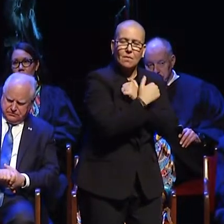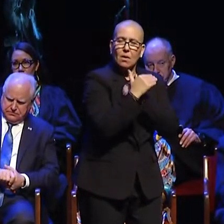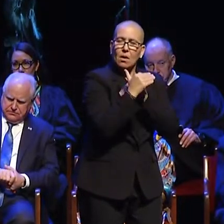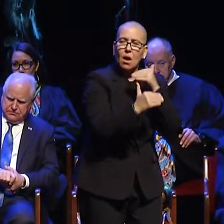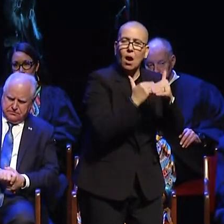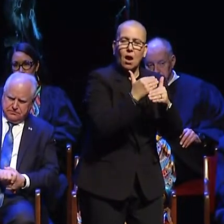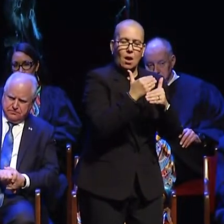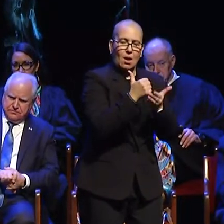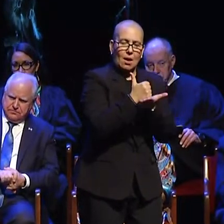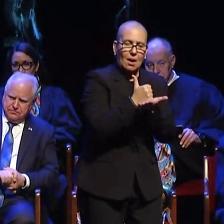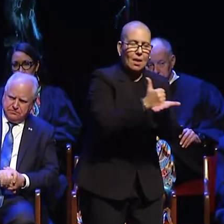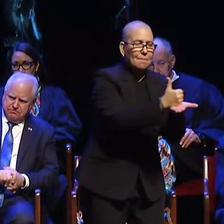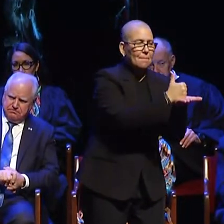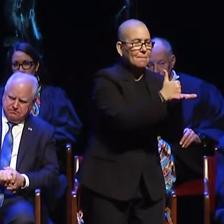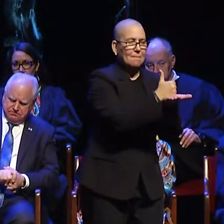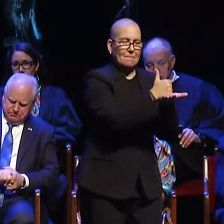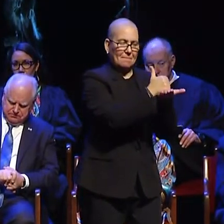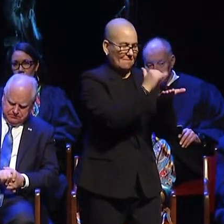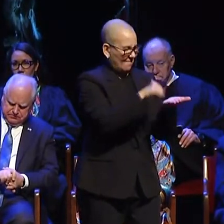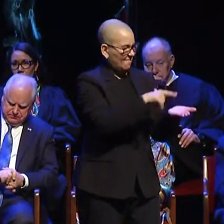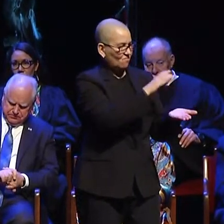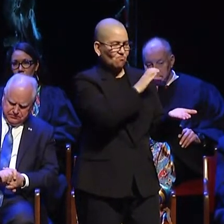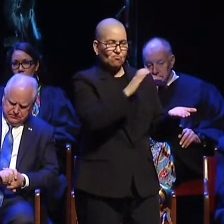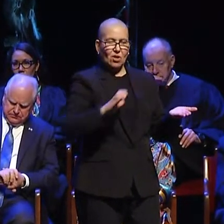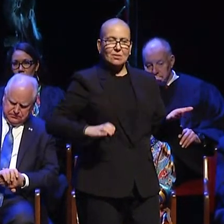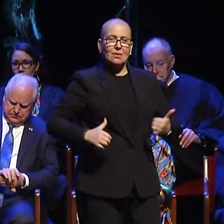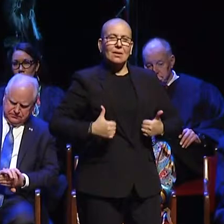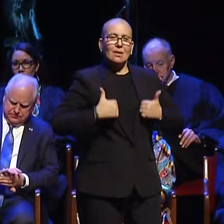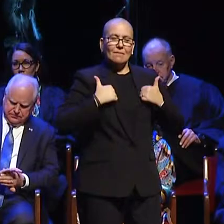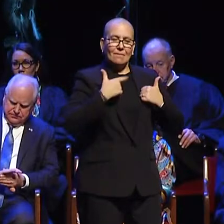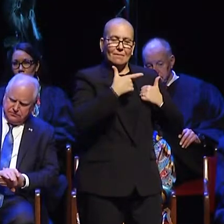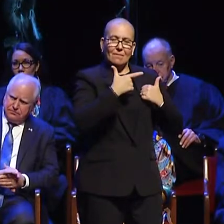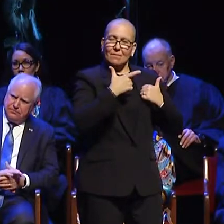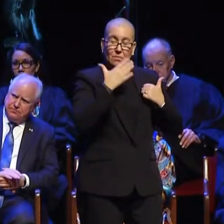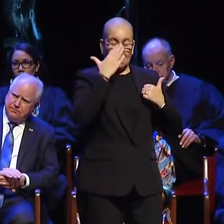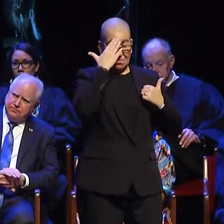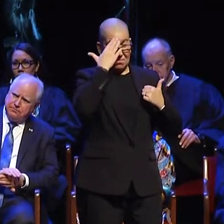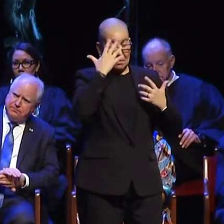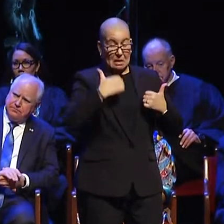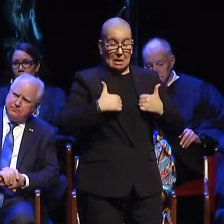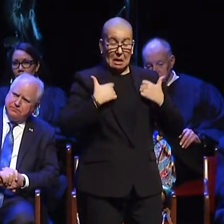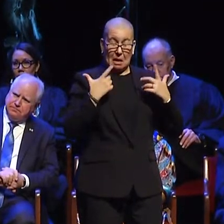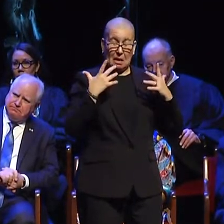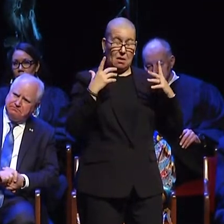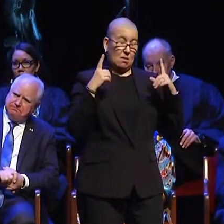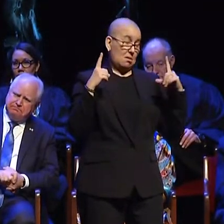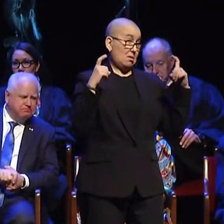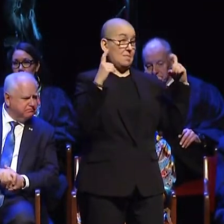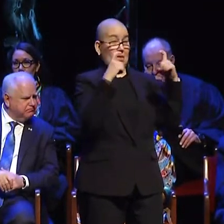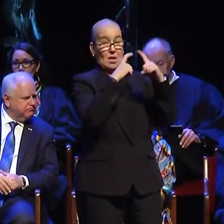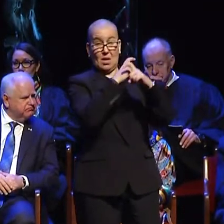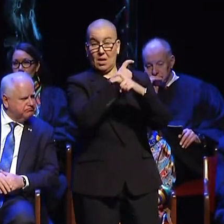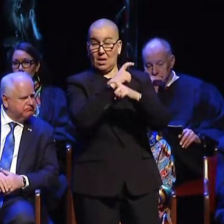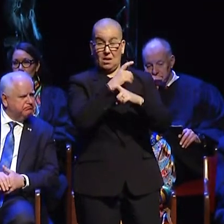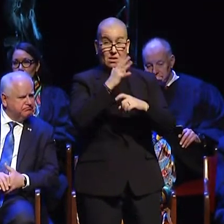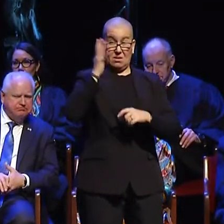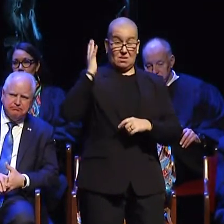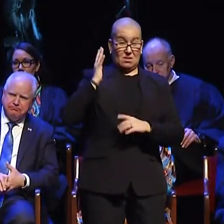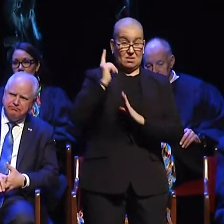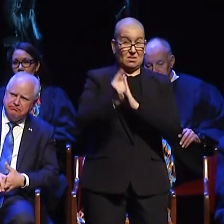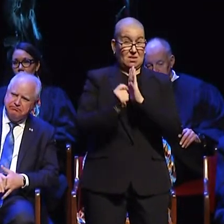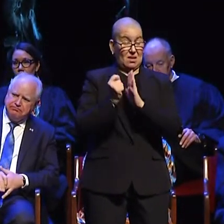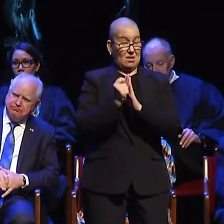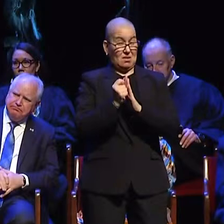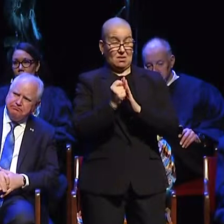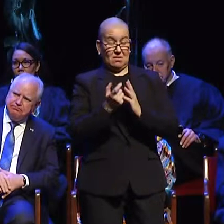Christ lived and labored in a complicated civic and political world. And in that